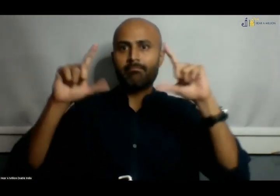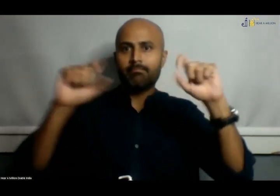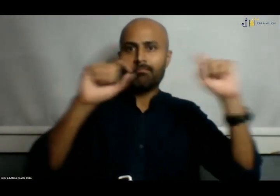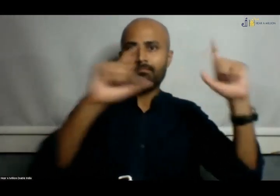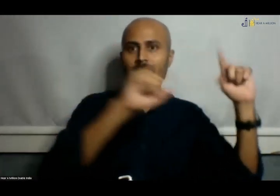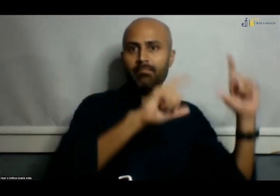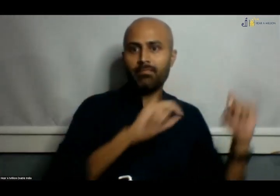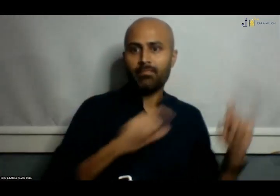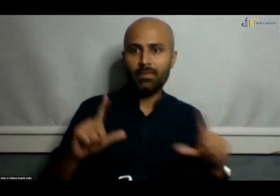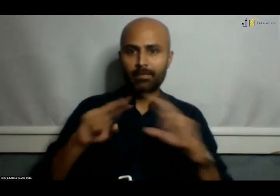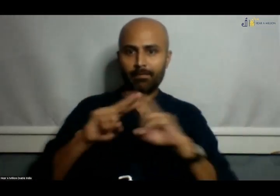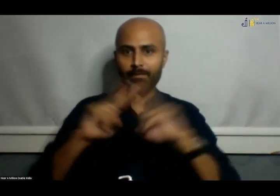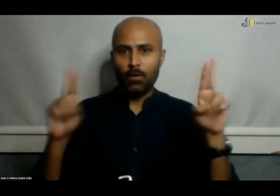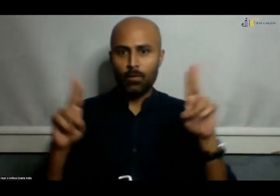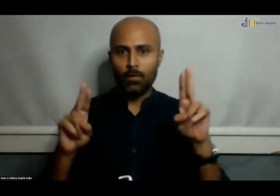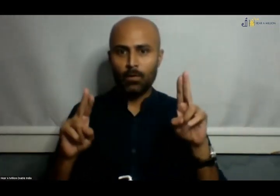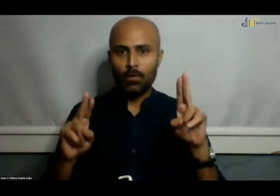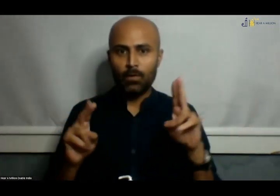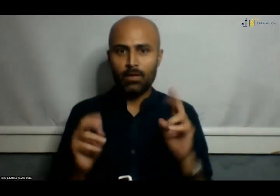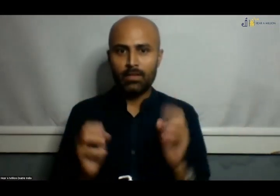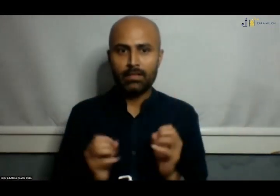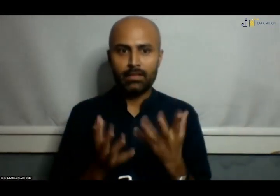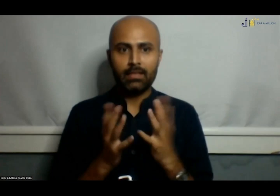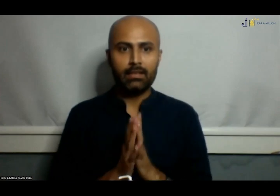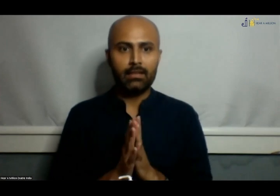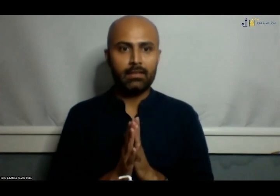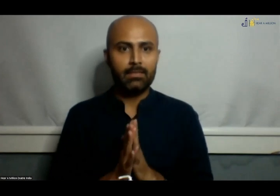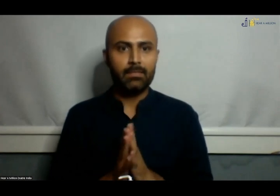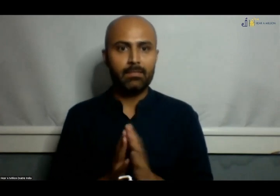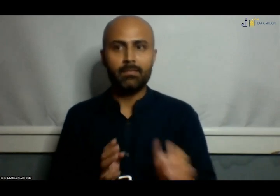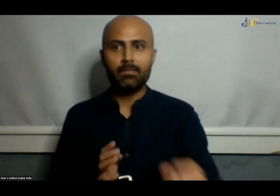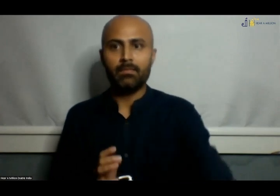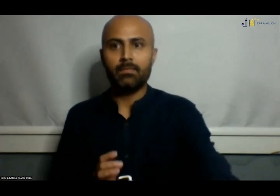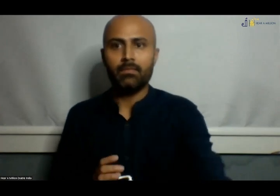Yes, turn on your videos, everyone.